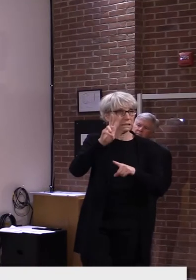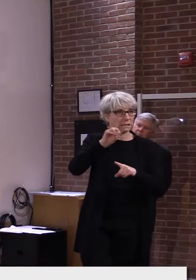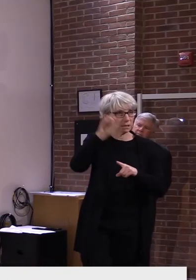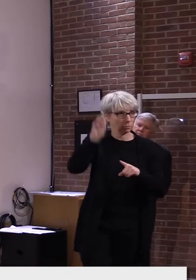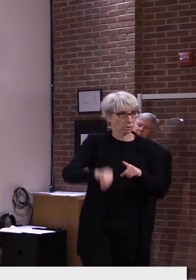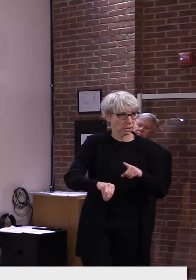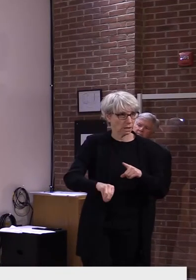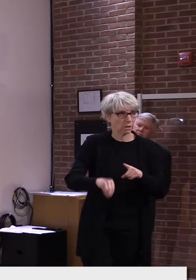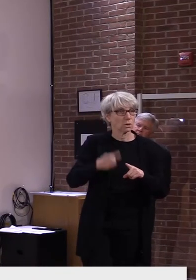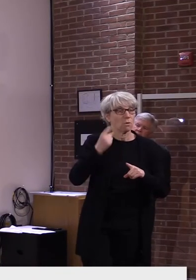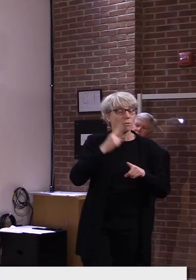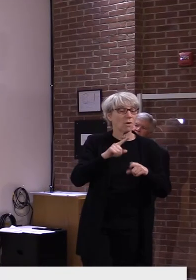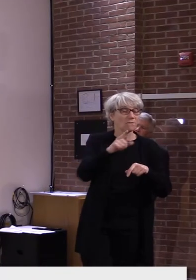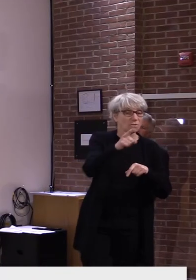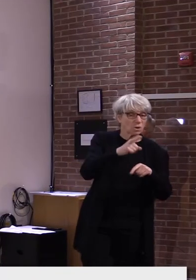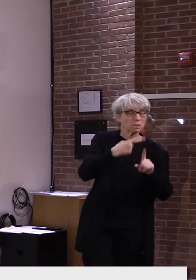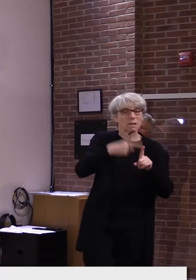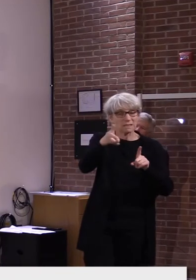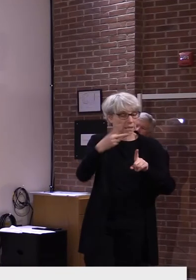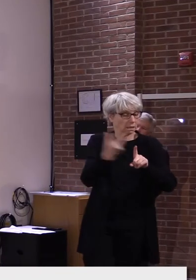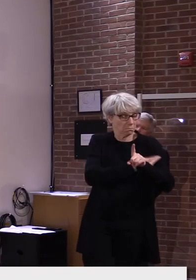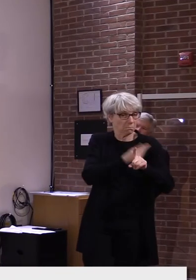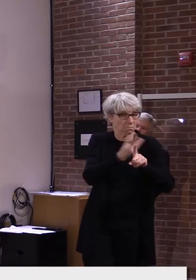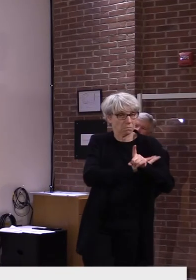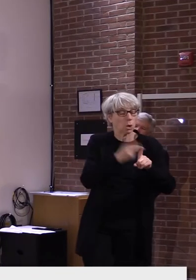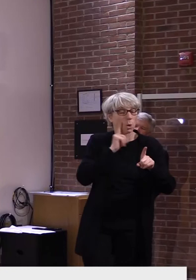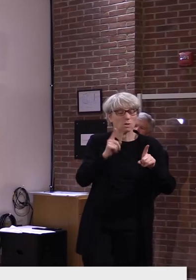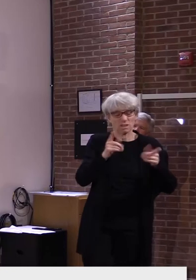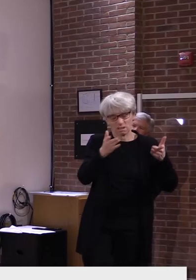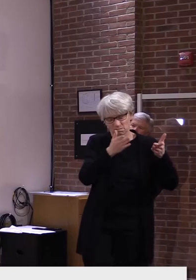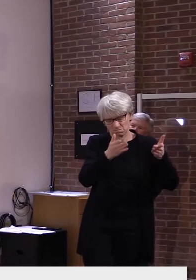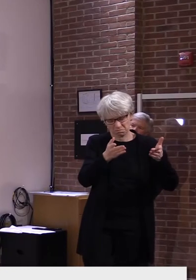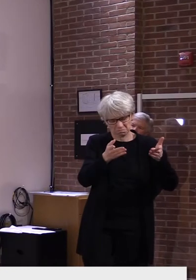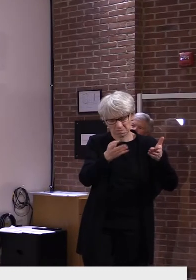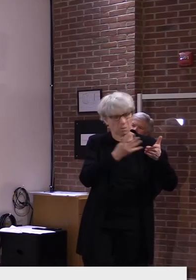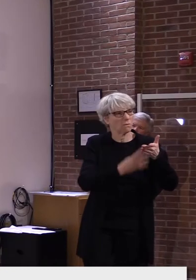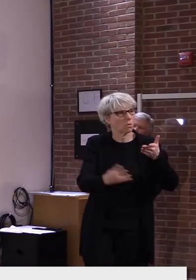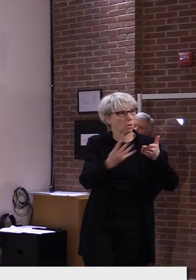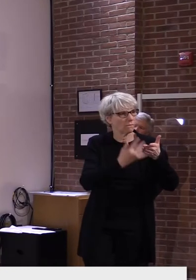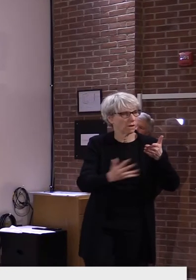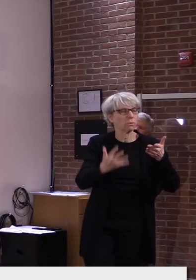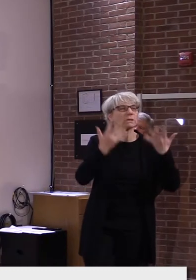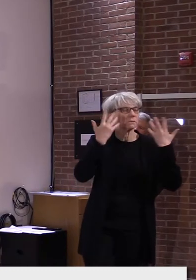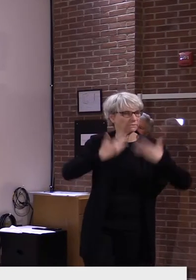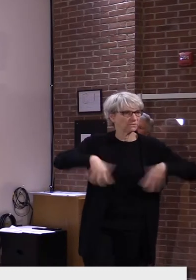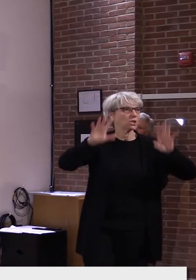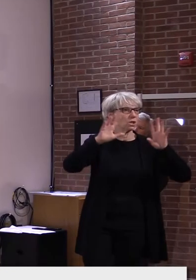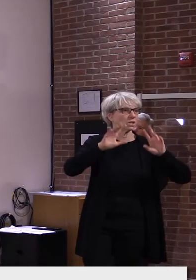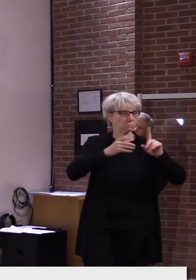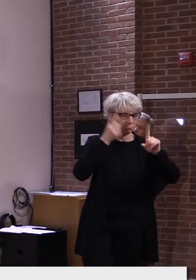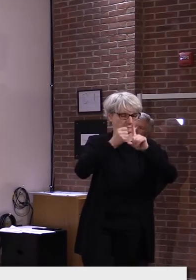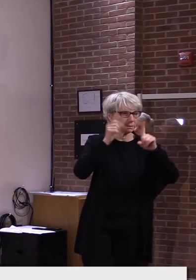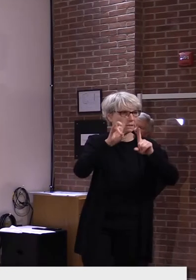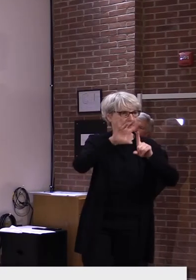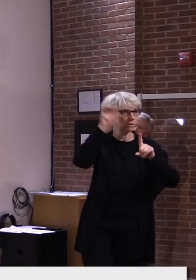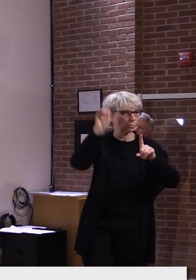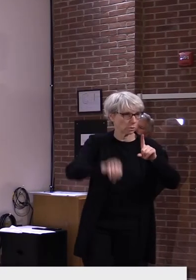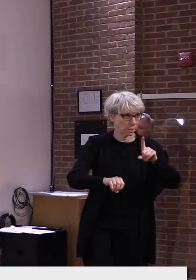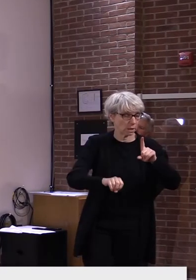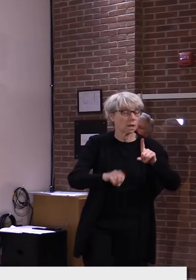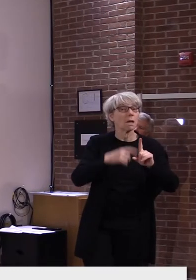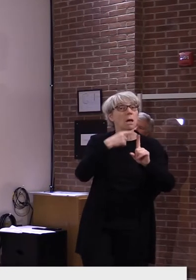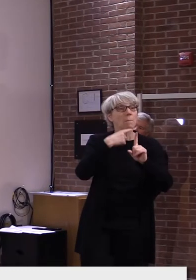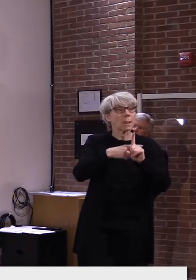fully vaccinated, it looks like in the next 3 to 4 weeks they would meet those numbers, and their cases have been coming down across their country, and particularly in Quebec.